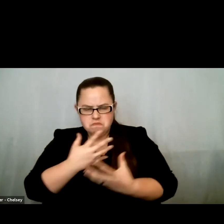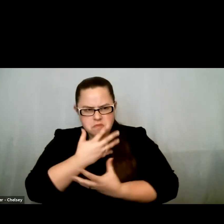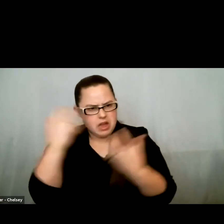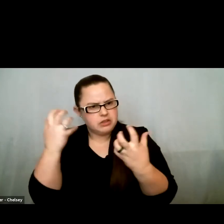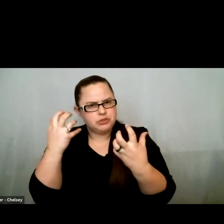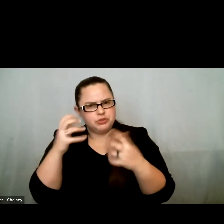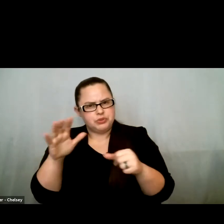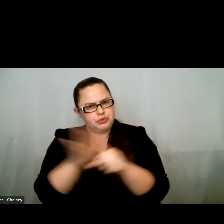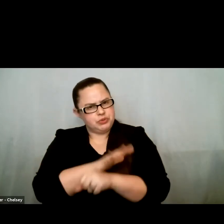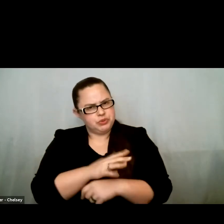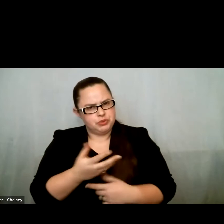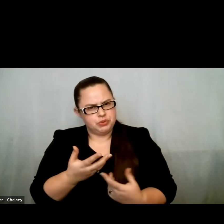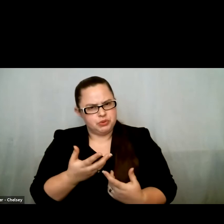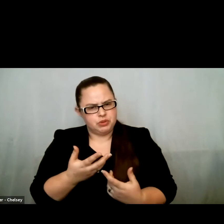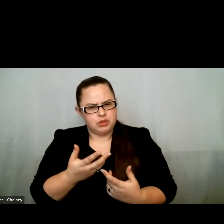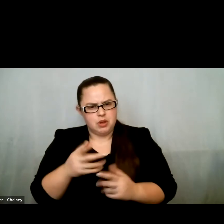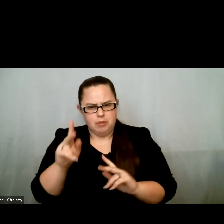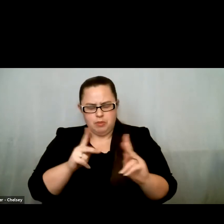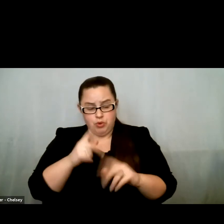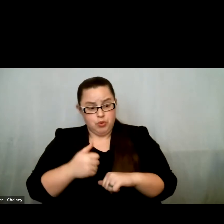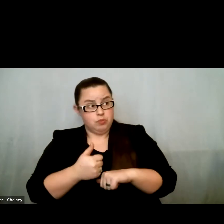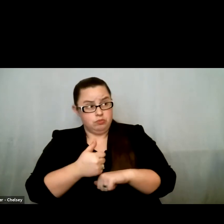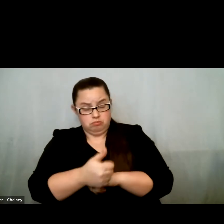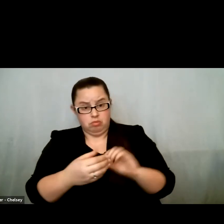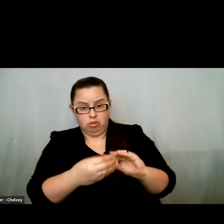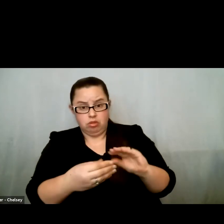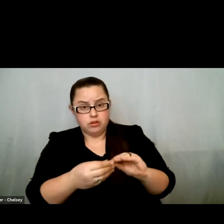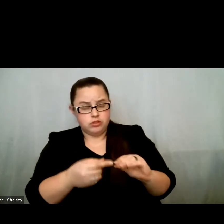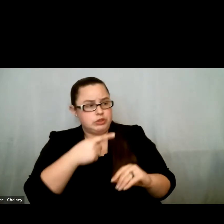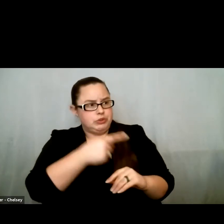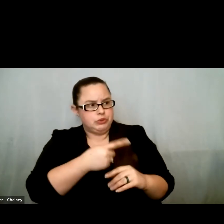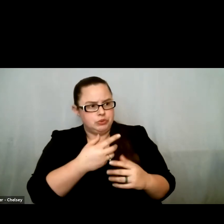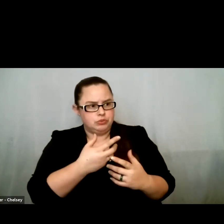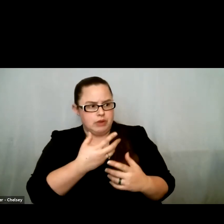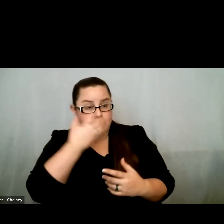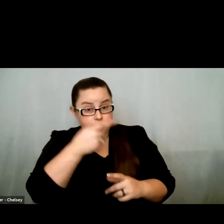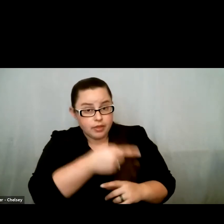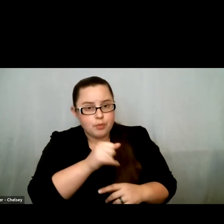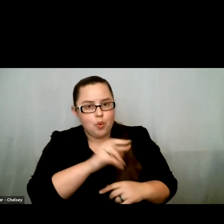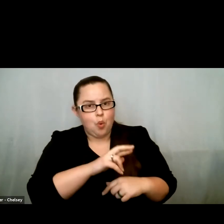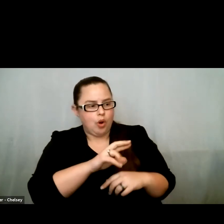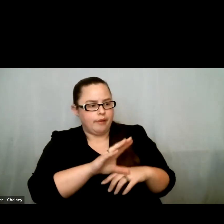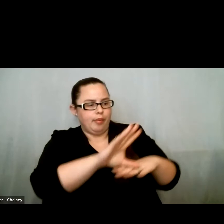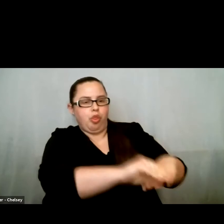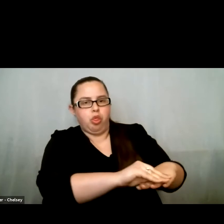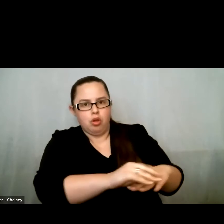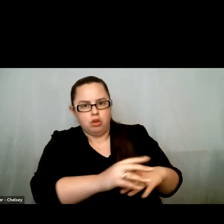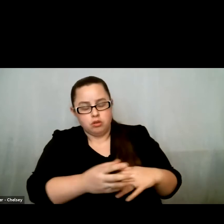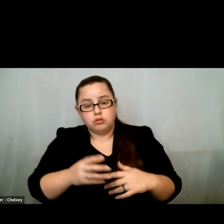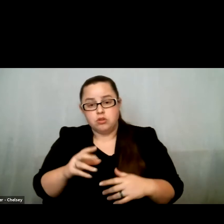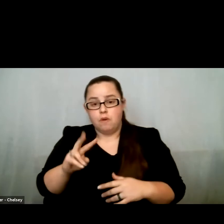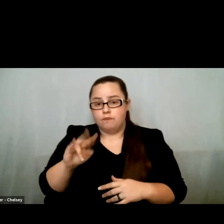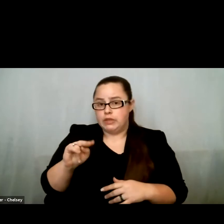Whoever you're saying it to, you're angry at them or you're putting them down. Well, Vincent